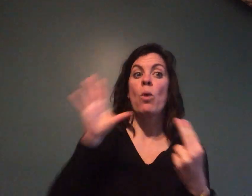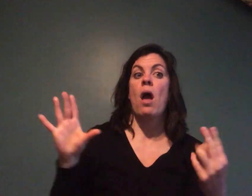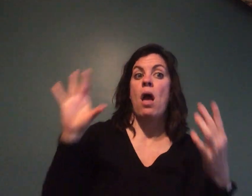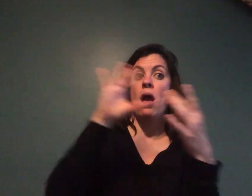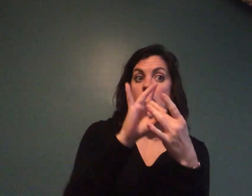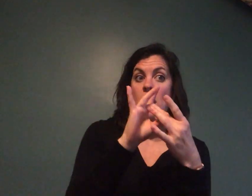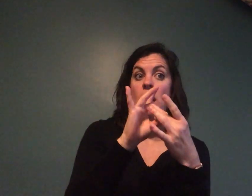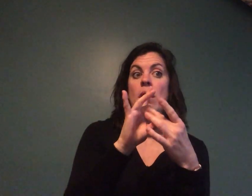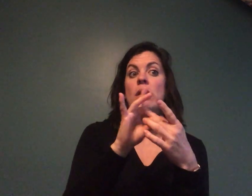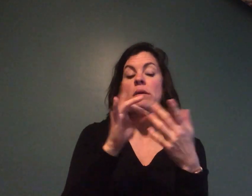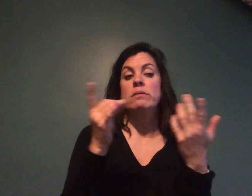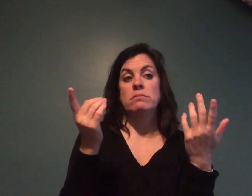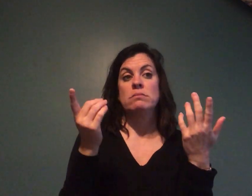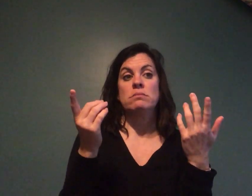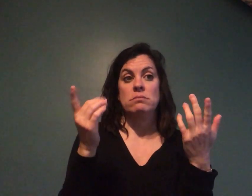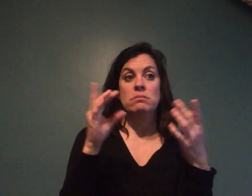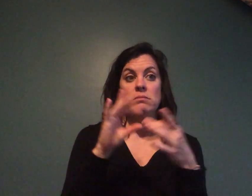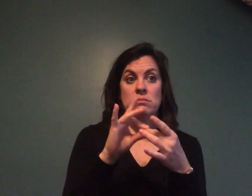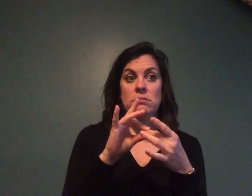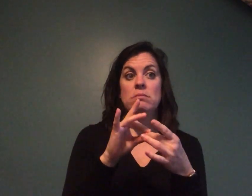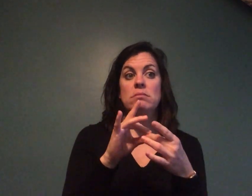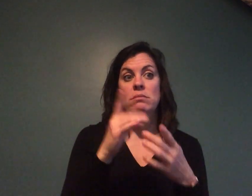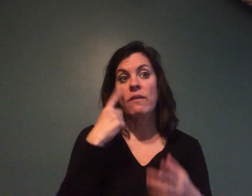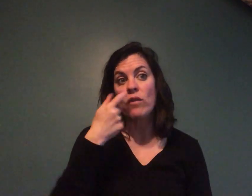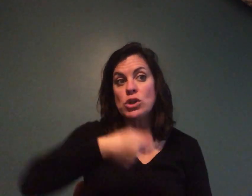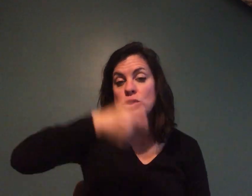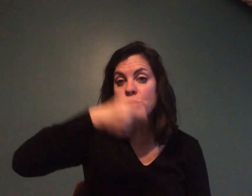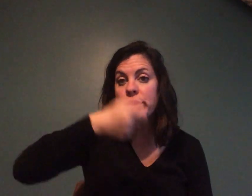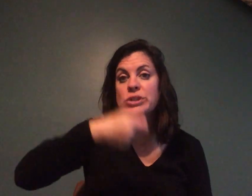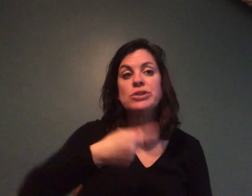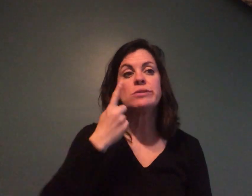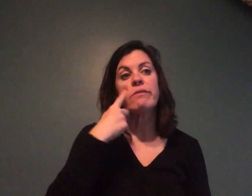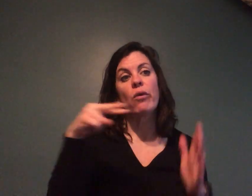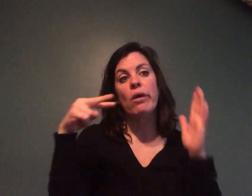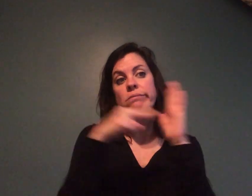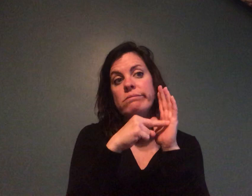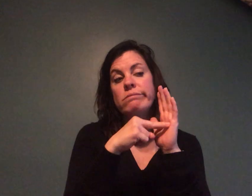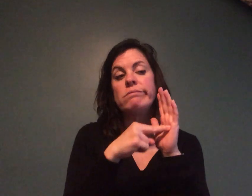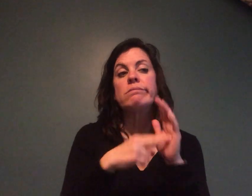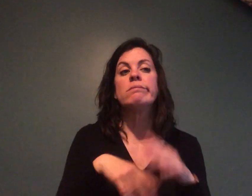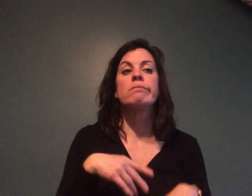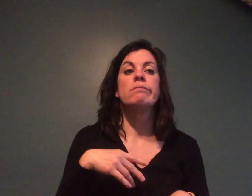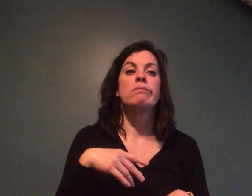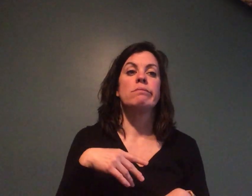switch. Okay? Yeah. And this is a plastic box. So because this is a